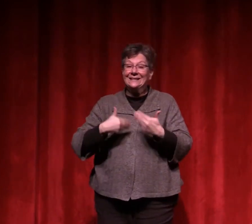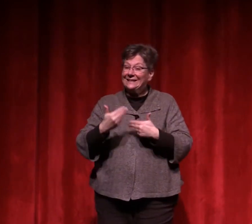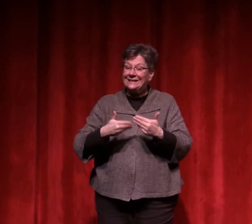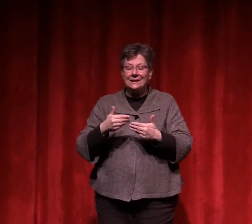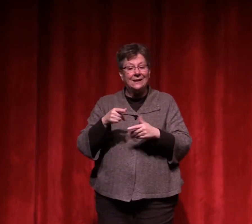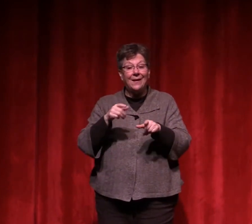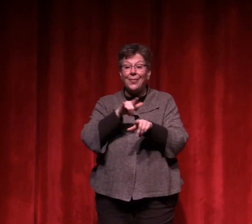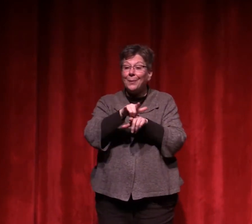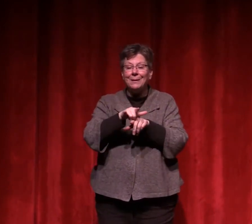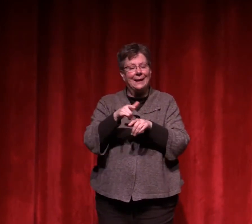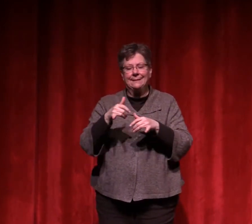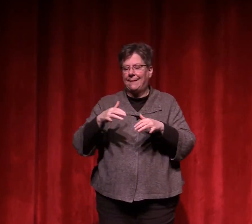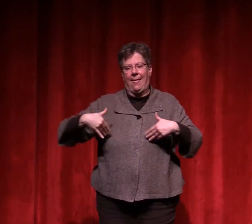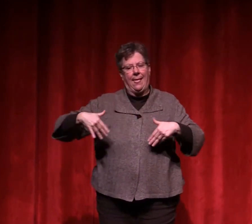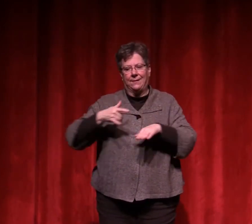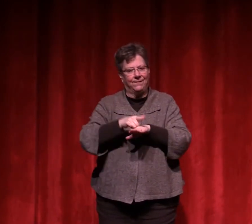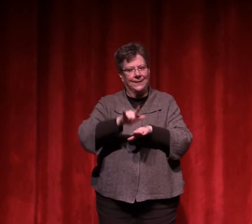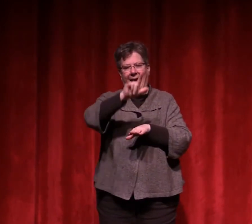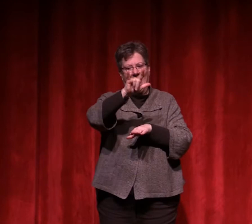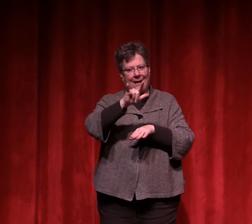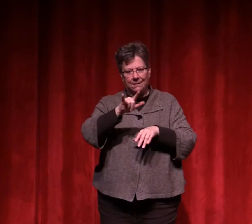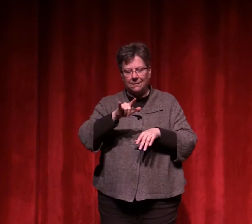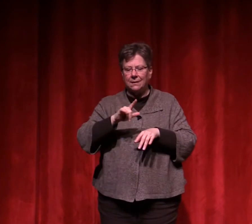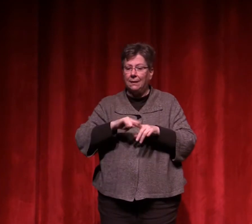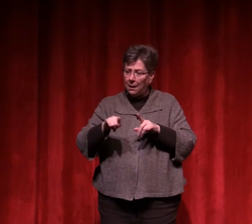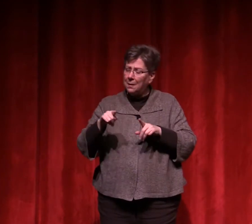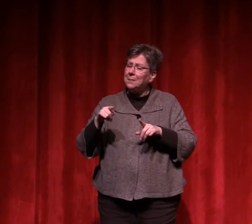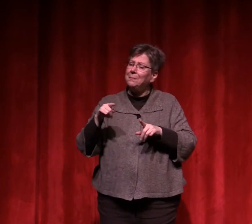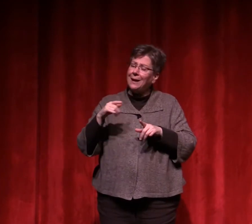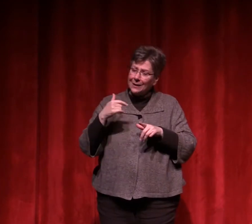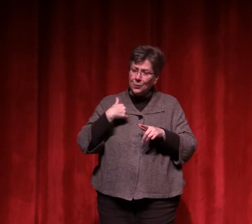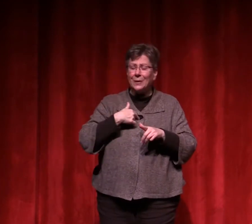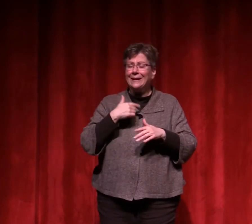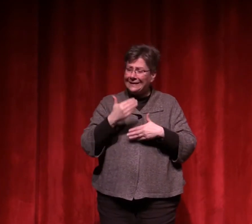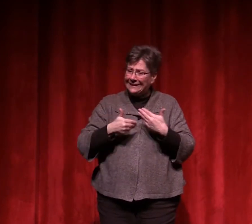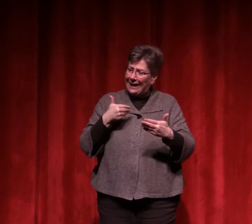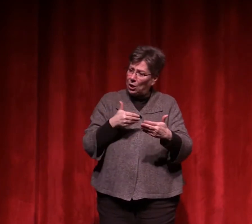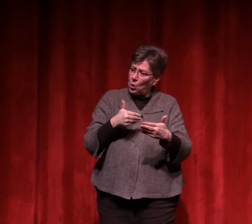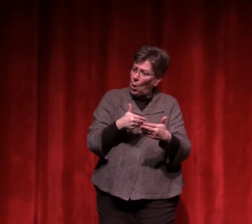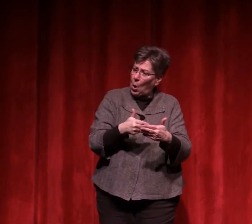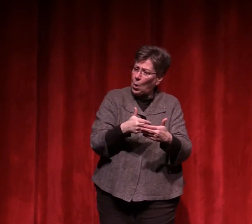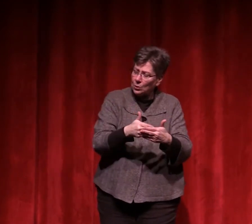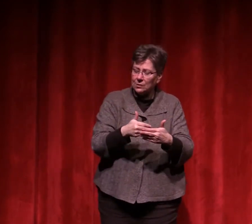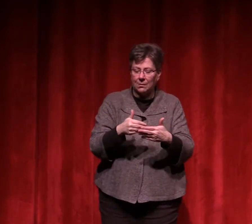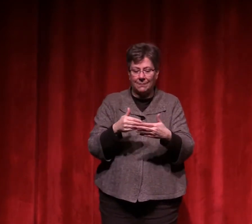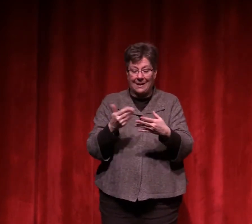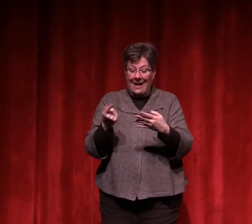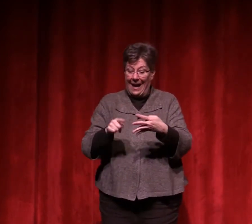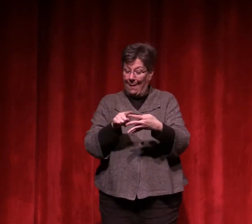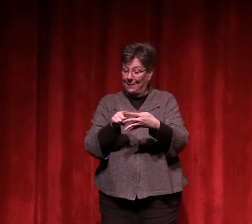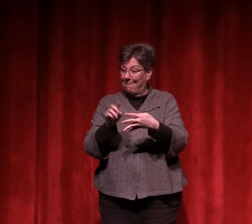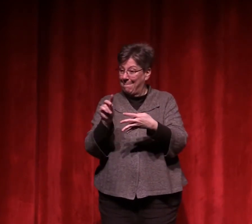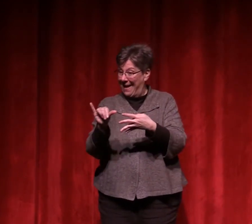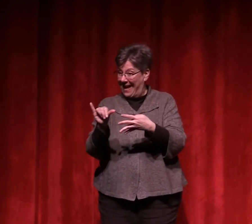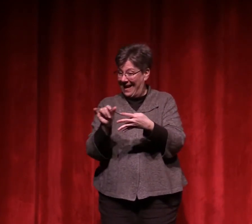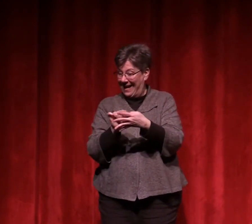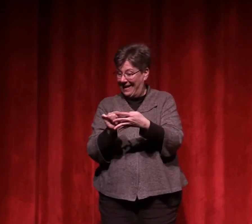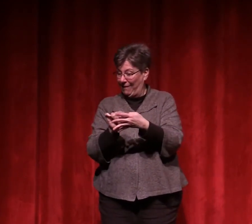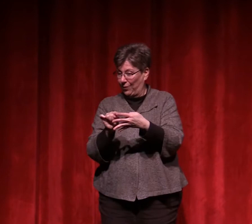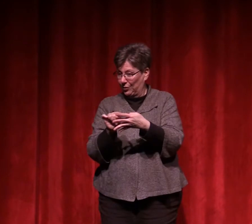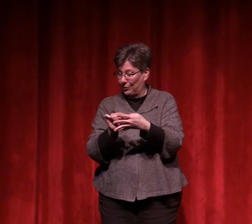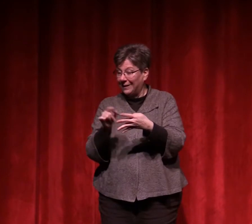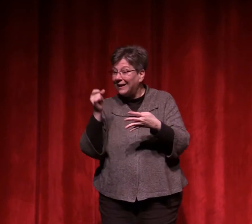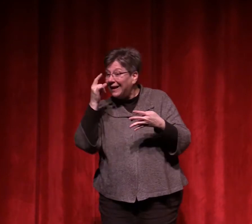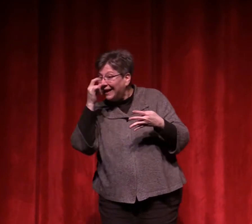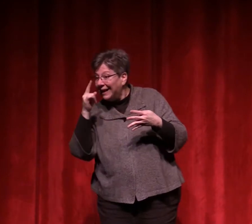yet. But we were getting more and more confident as time went on. In the first week of May, now keep in mind we're